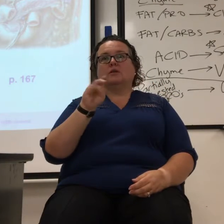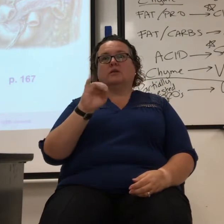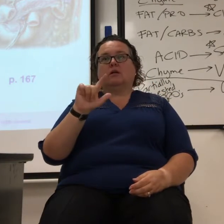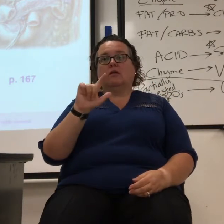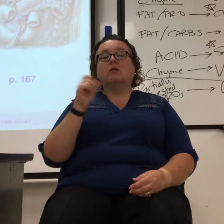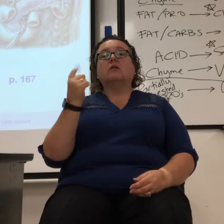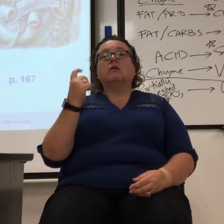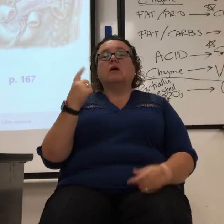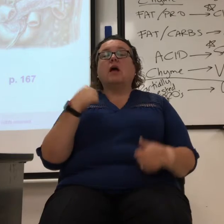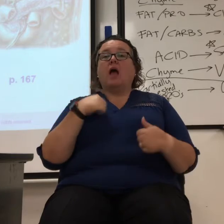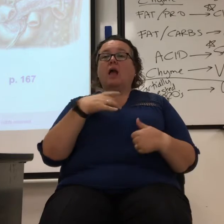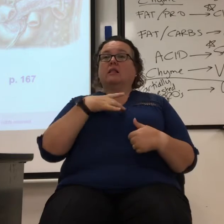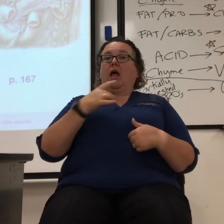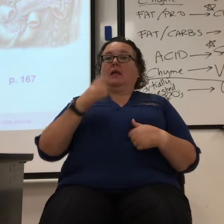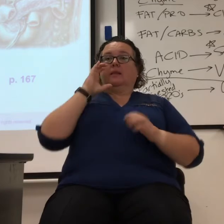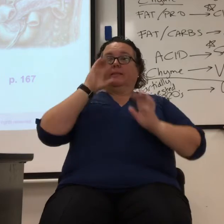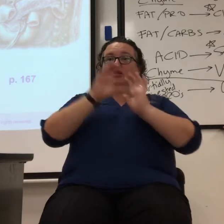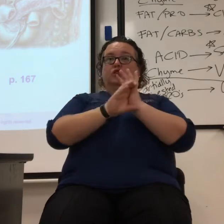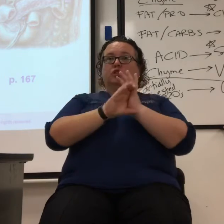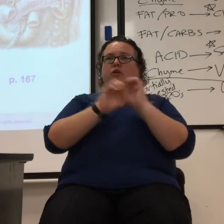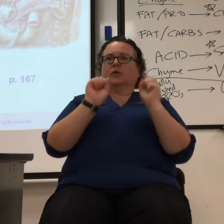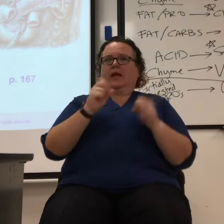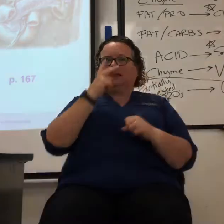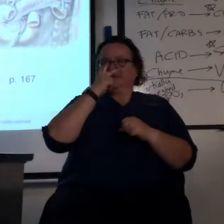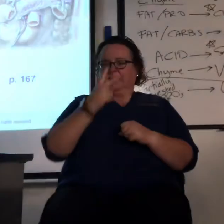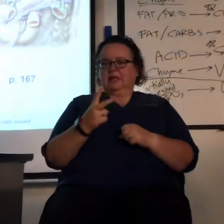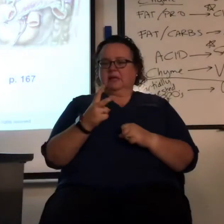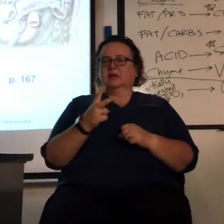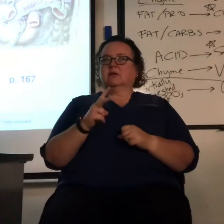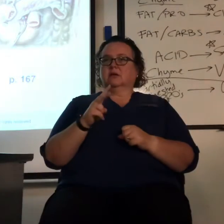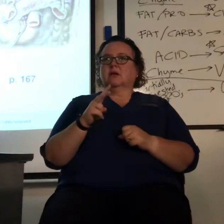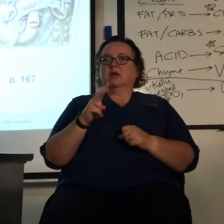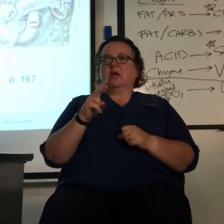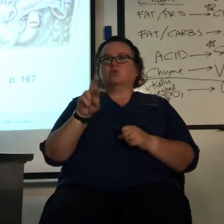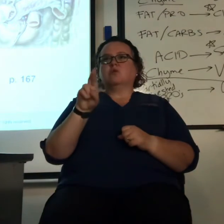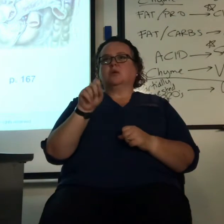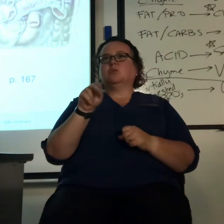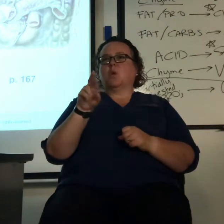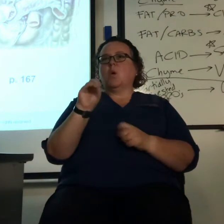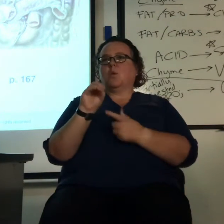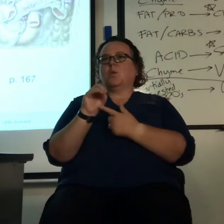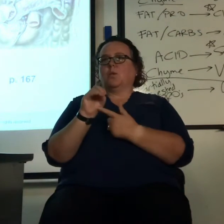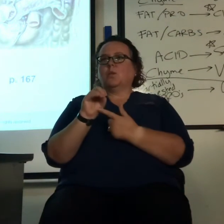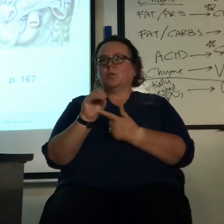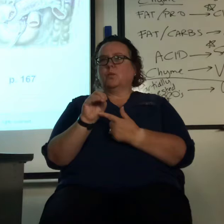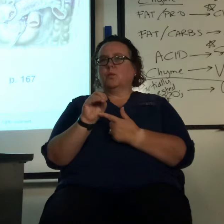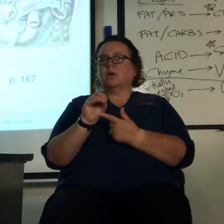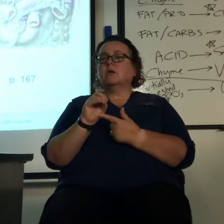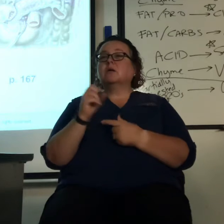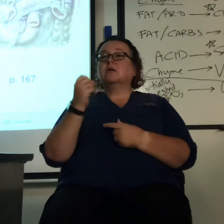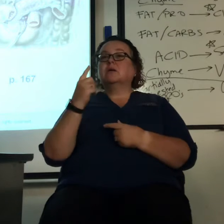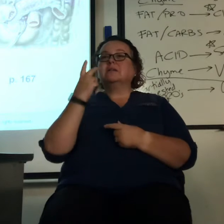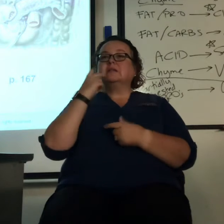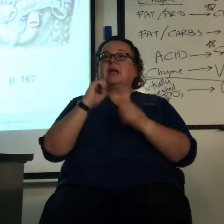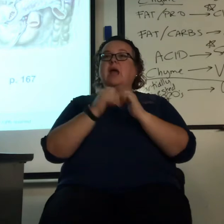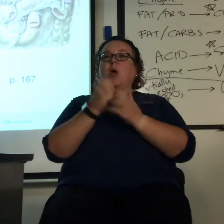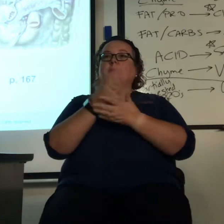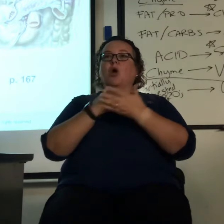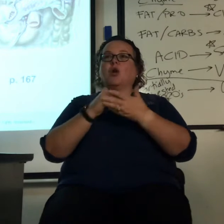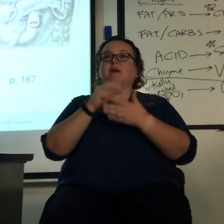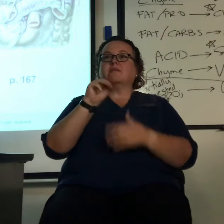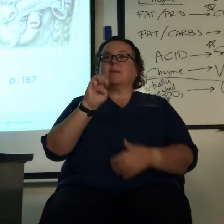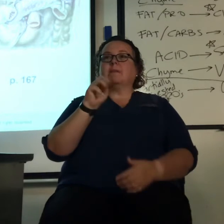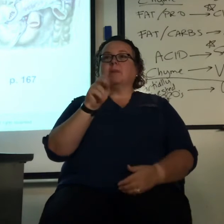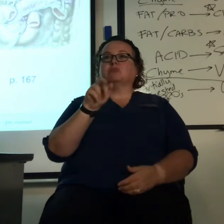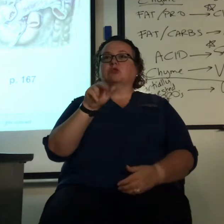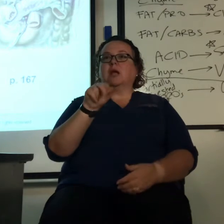And I like the picture. You can kind of tell it's retro. See how like part of the membrane is cut away